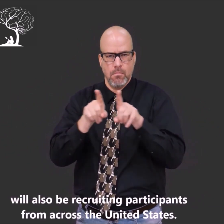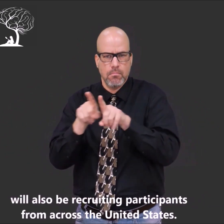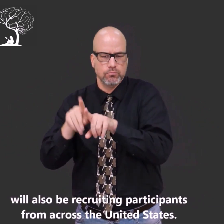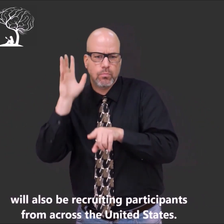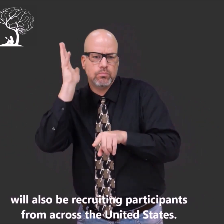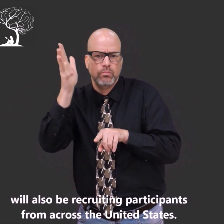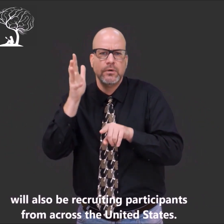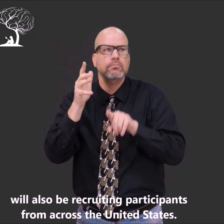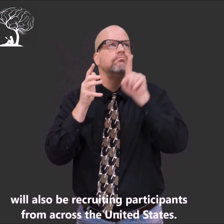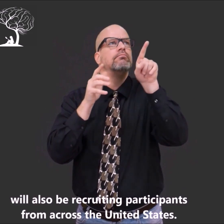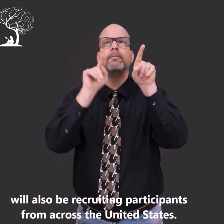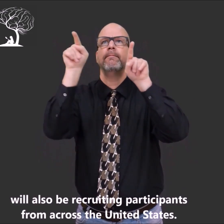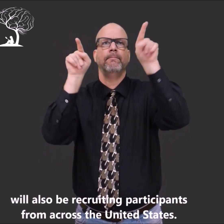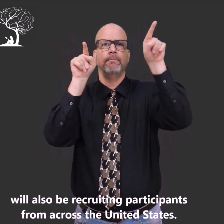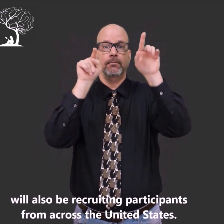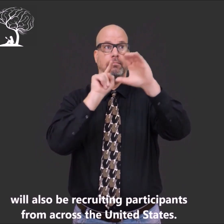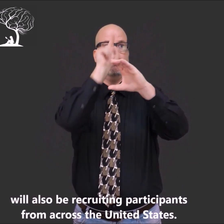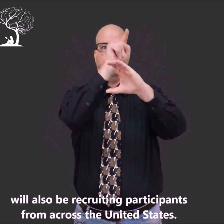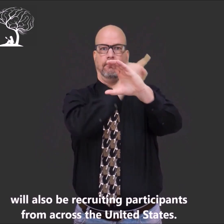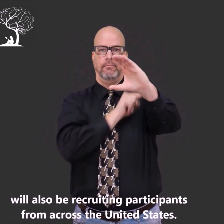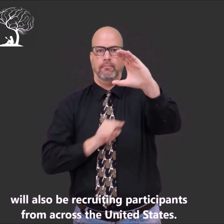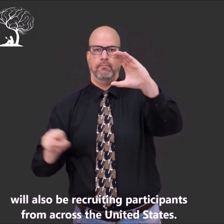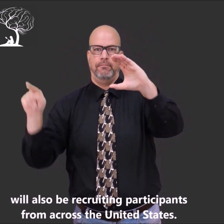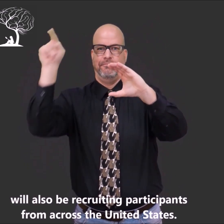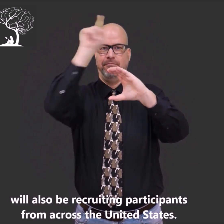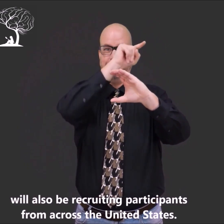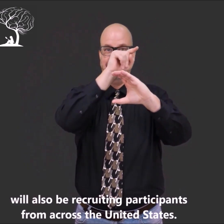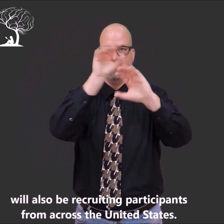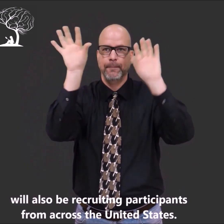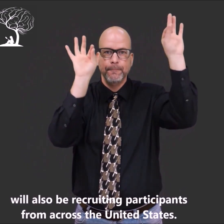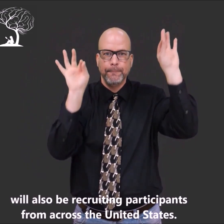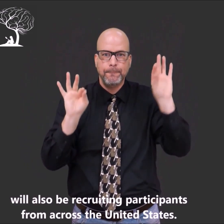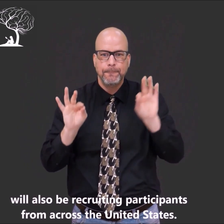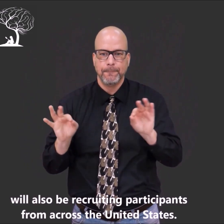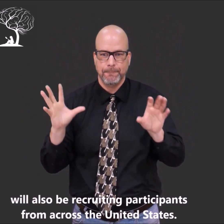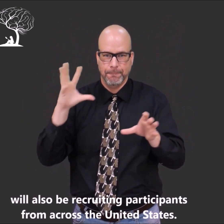but the team will also be recruiting participants from across the United States.